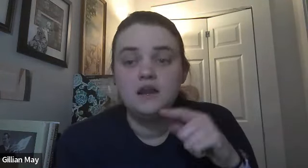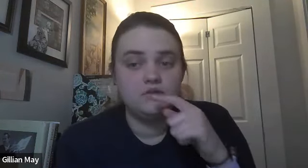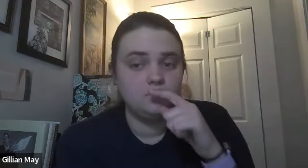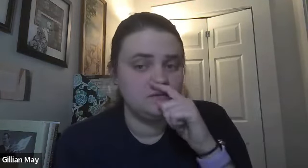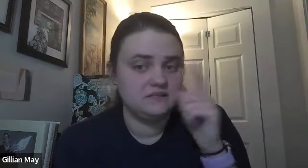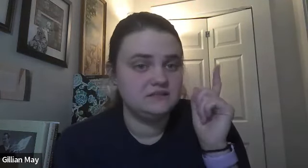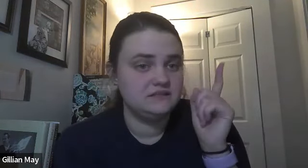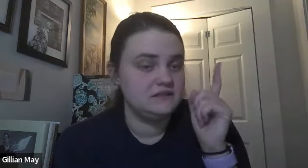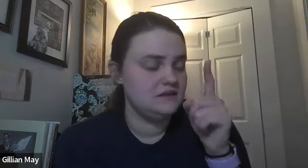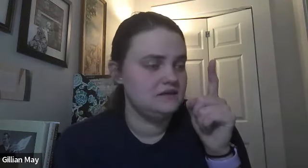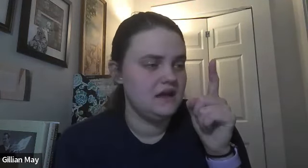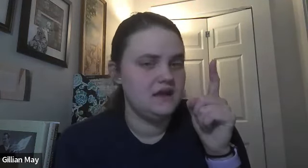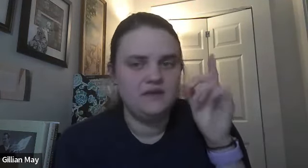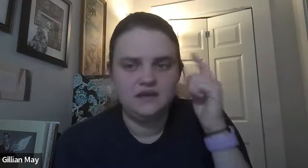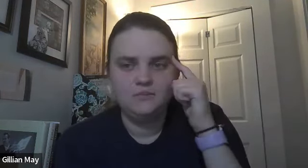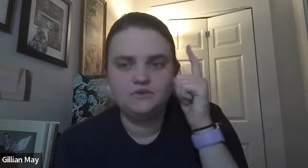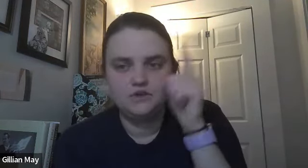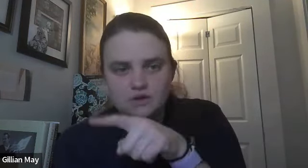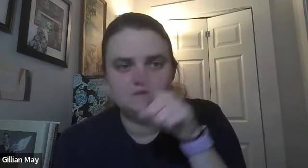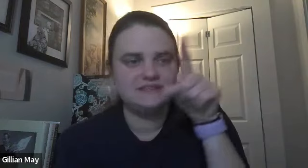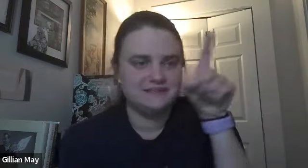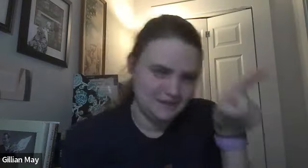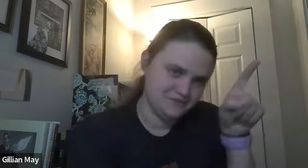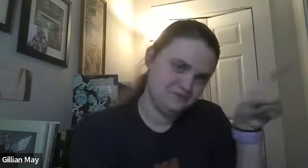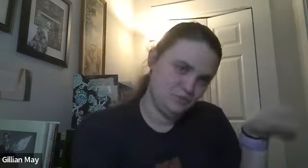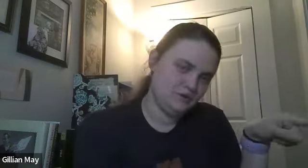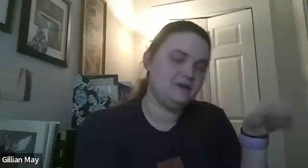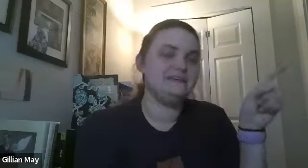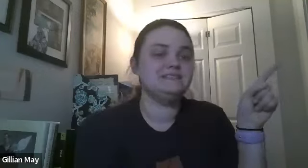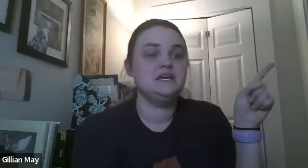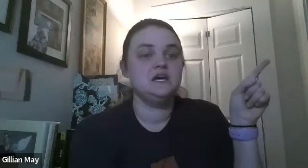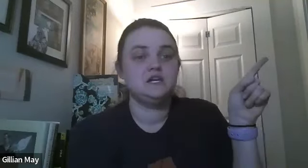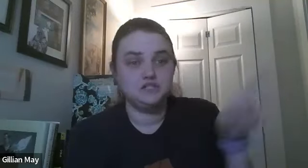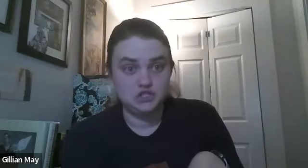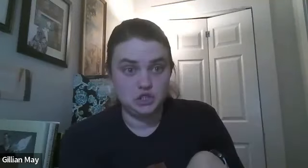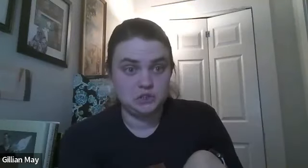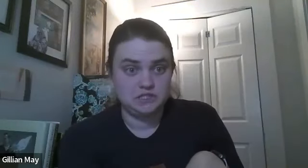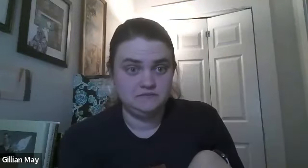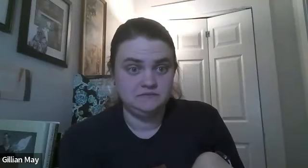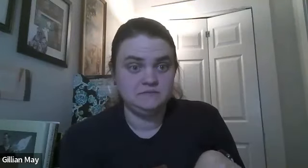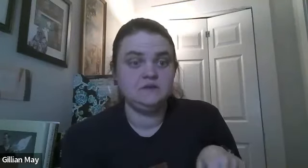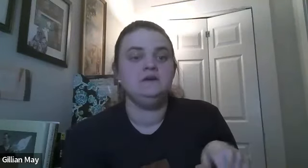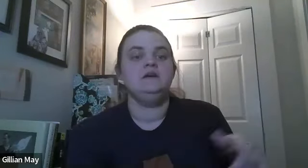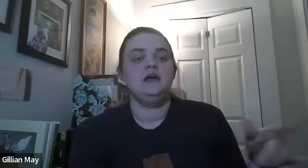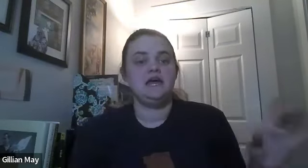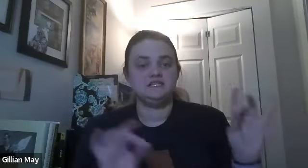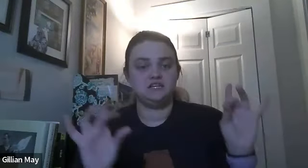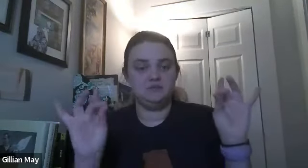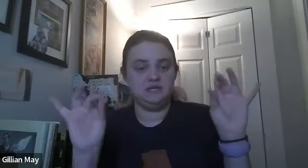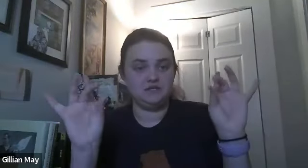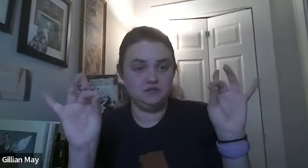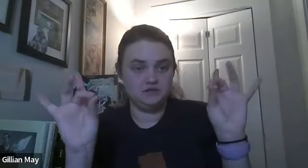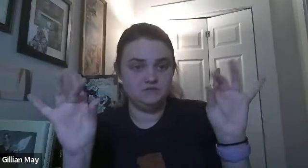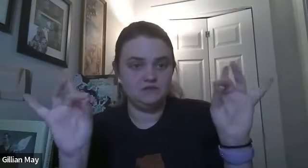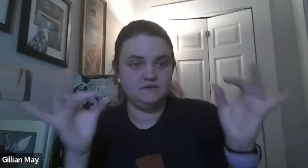Another one I was going to have that came with nervous, that came just worried, is concerned. And it's going to be your two middle fingers